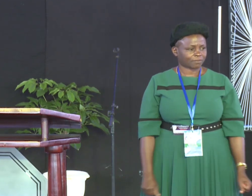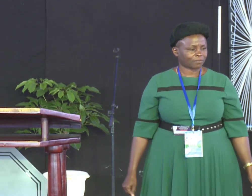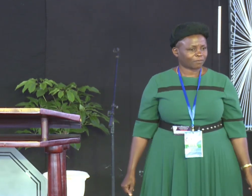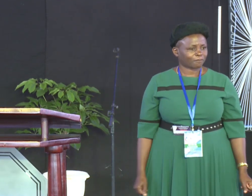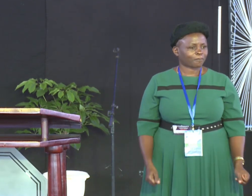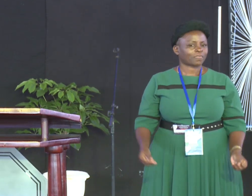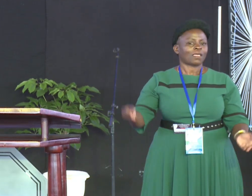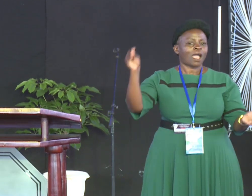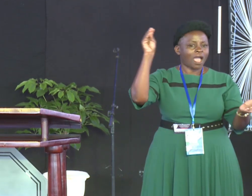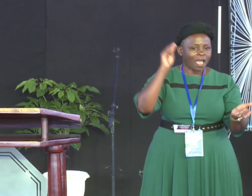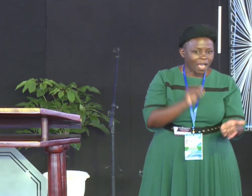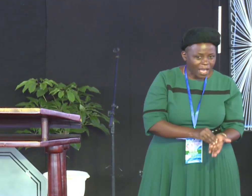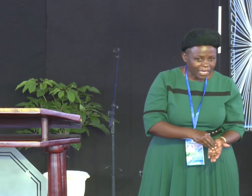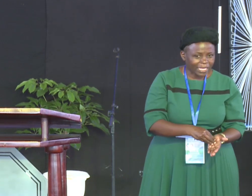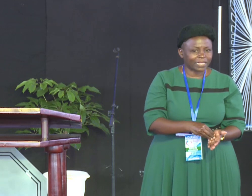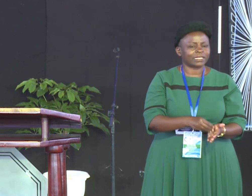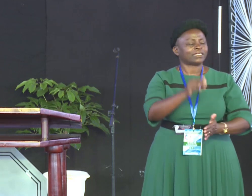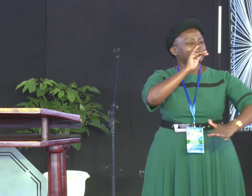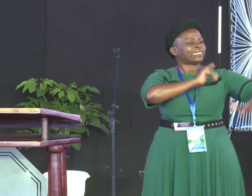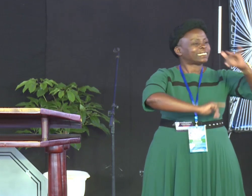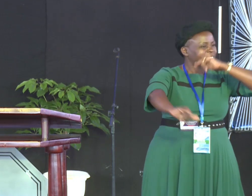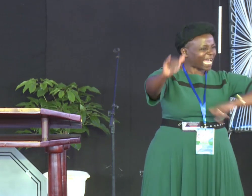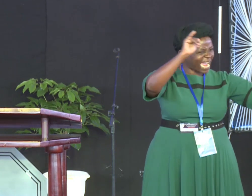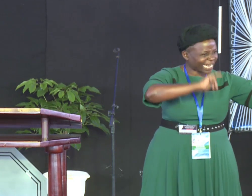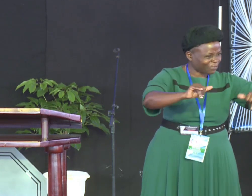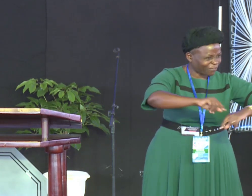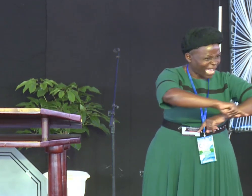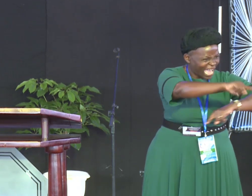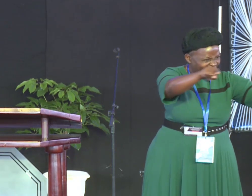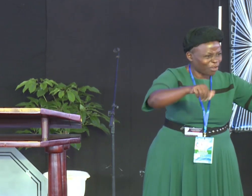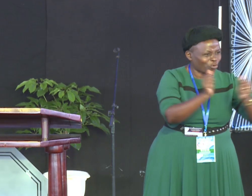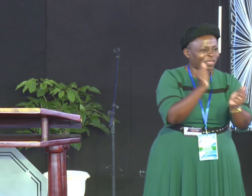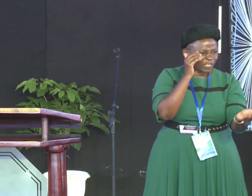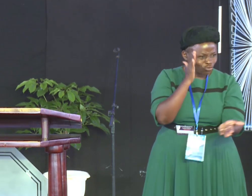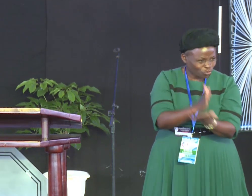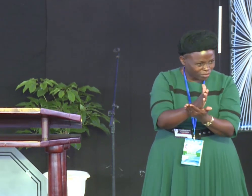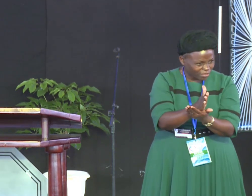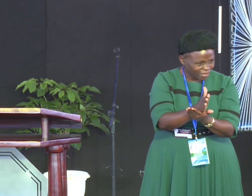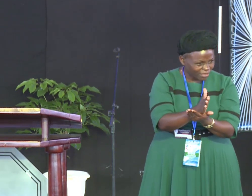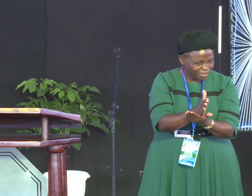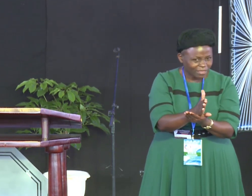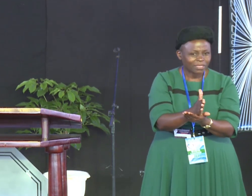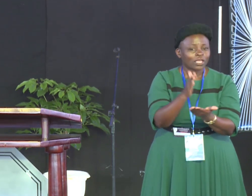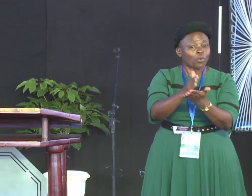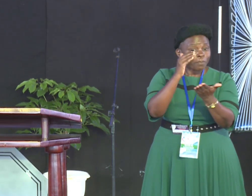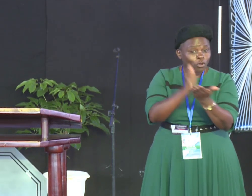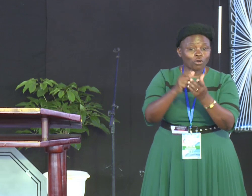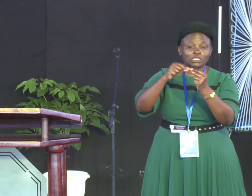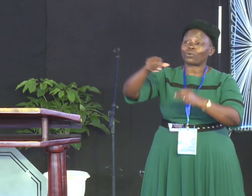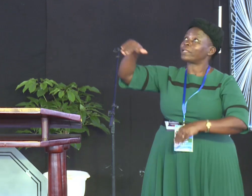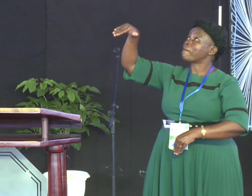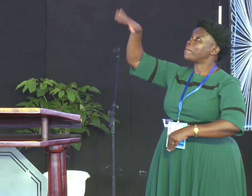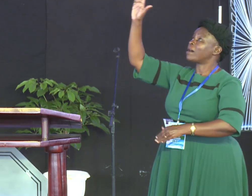Tukogere nyo fena, aha, muluganda, batukuze na mazima. Aha, kubange chigambo